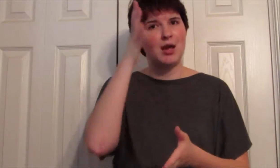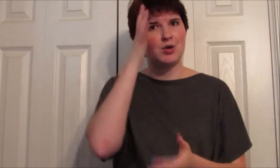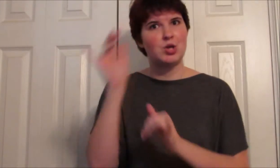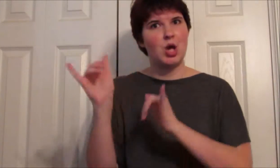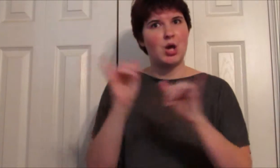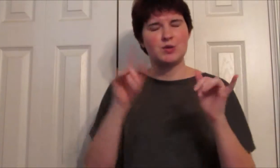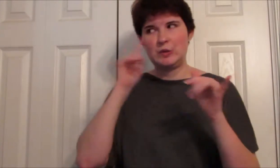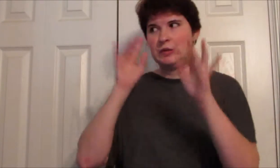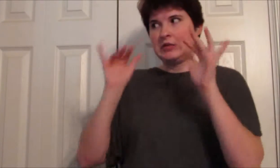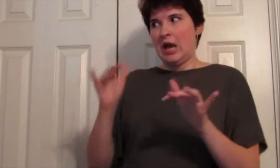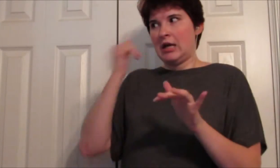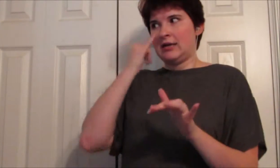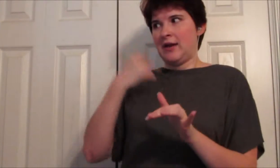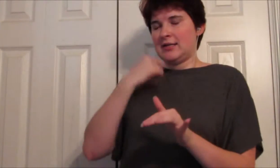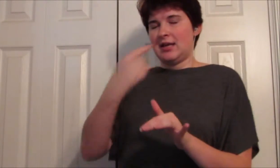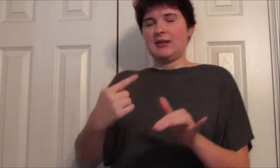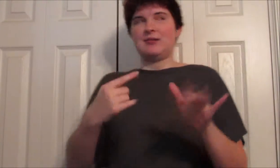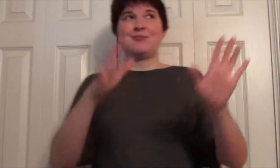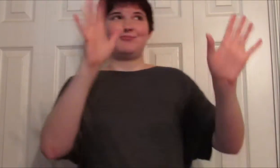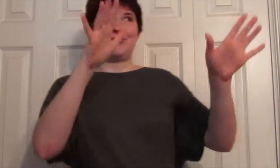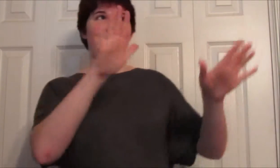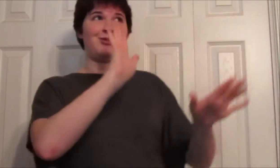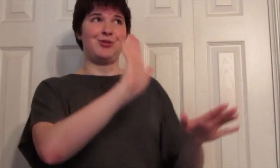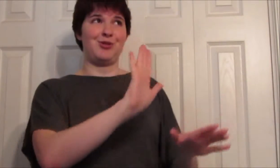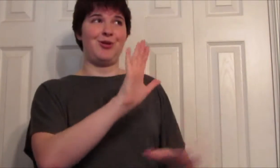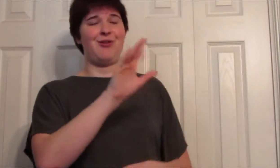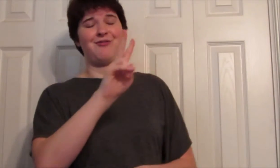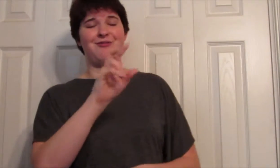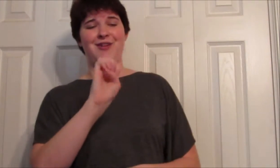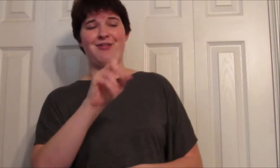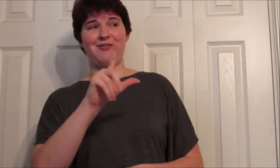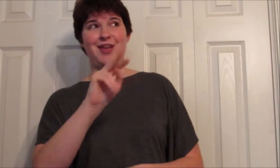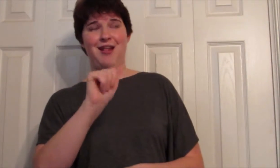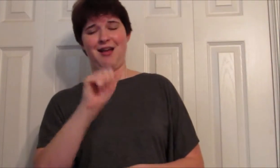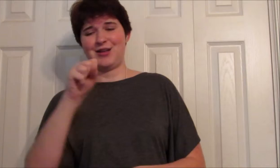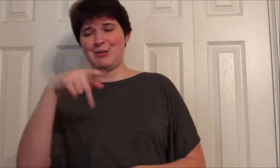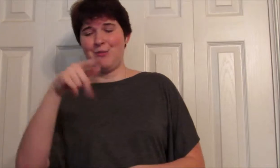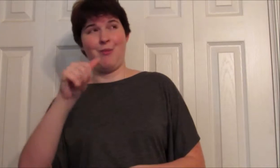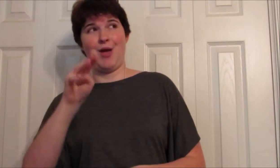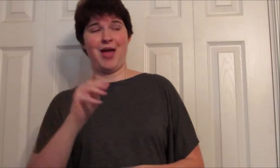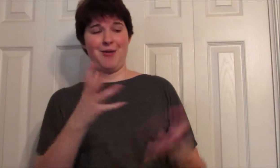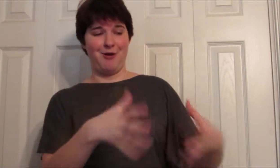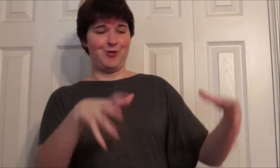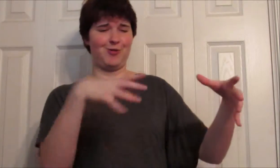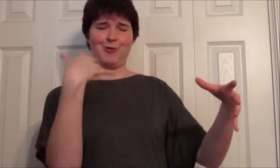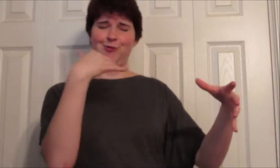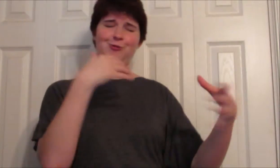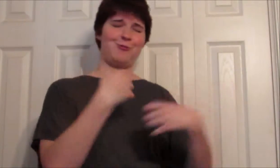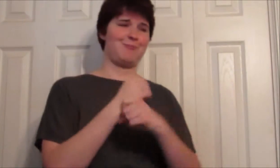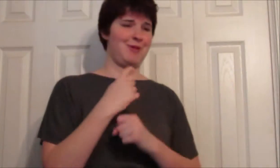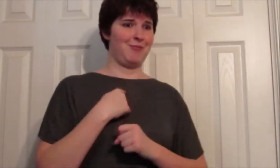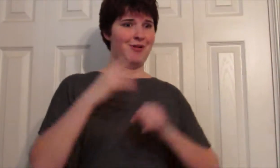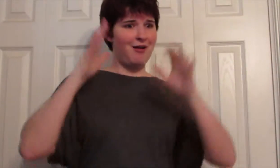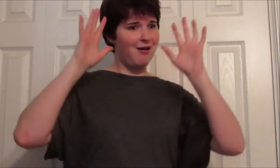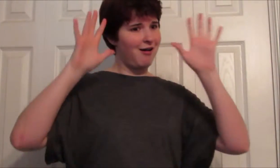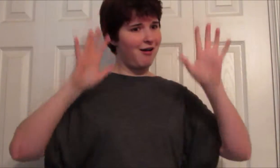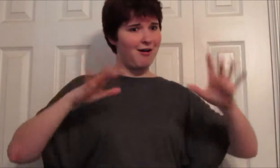My parents would have been equally floored if I had said, Aunt Flora, your Velveeta Spam and Broccoli casserole has created a sense of awe and